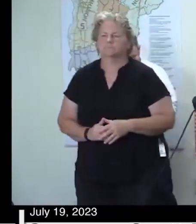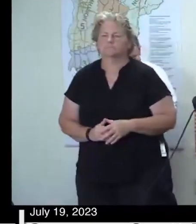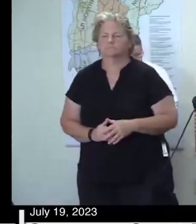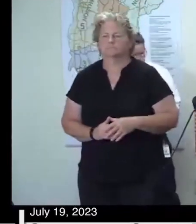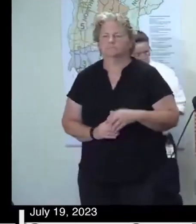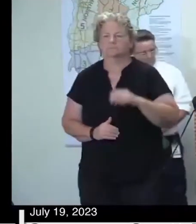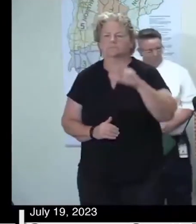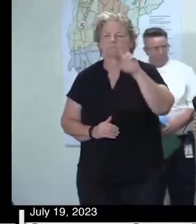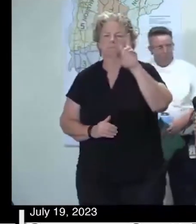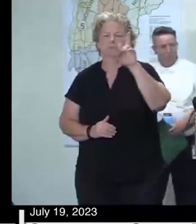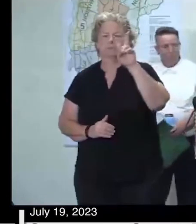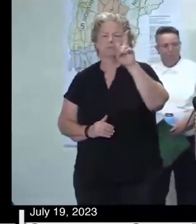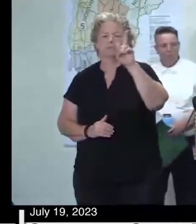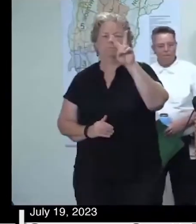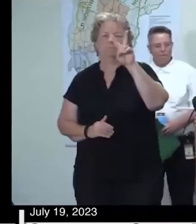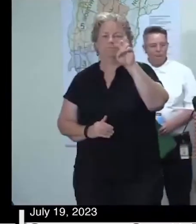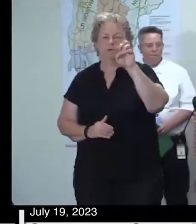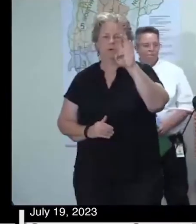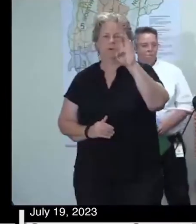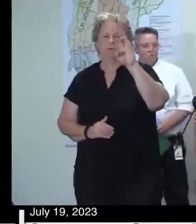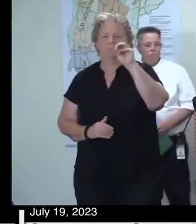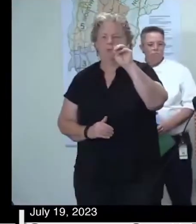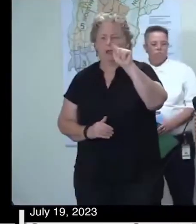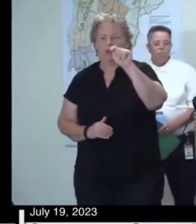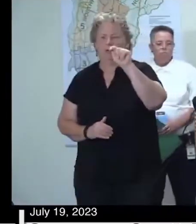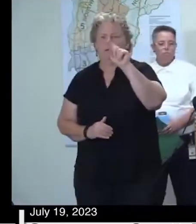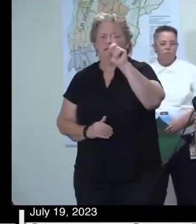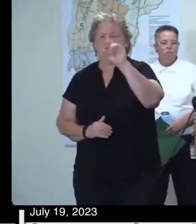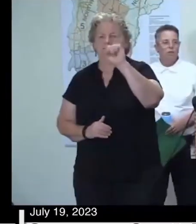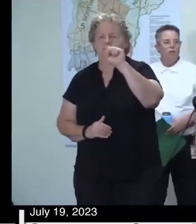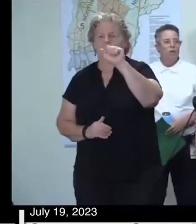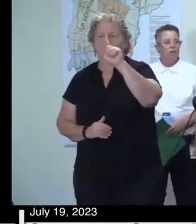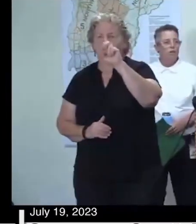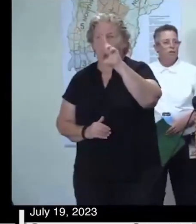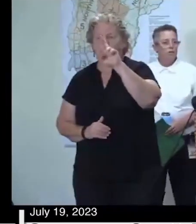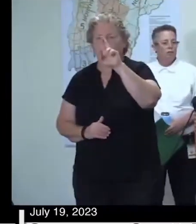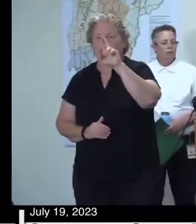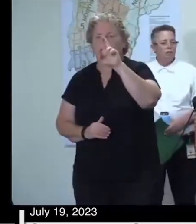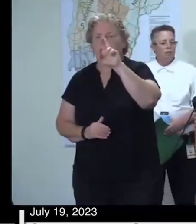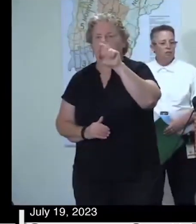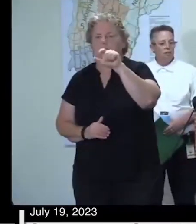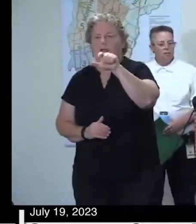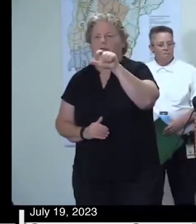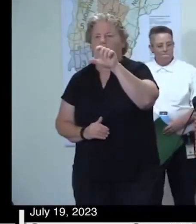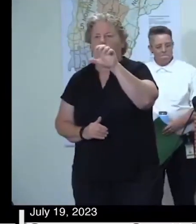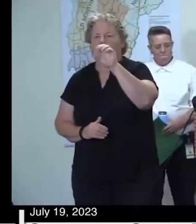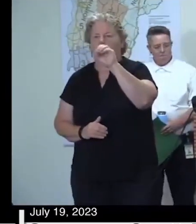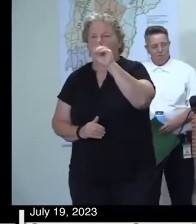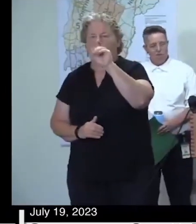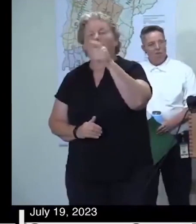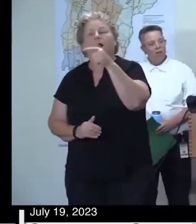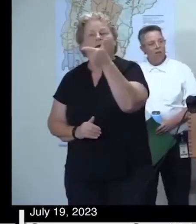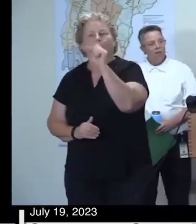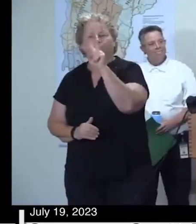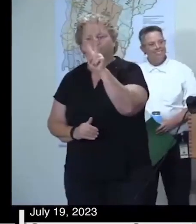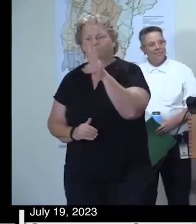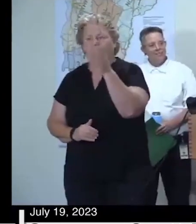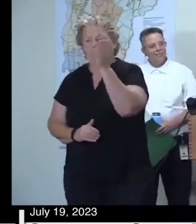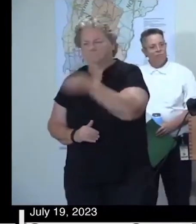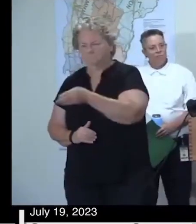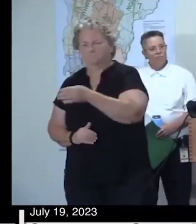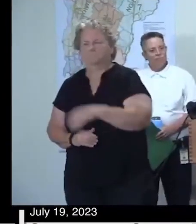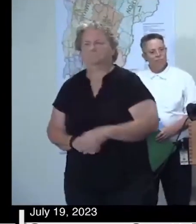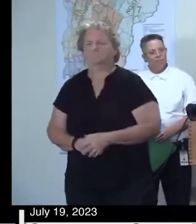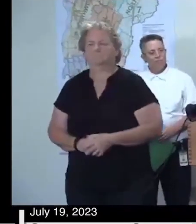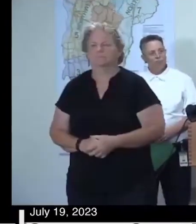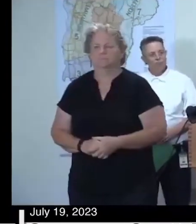Thank you, ma'am. Appreciate that. Good morning. Federal Coordinating Officer William Roy. I'm not only your federal coordinating